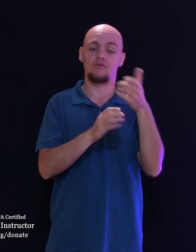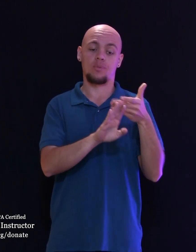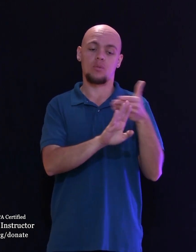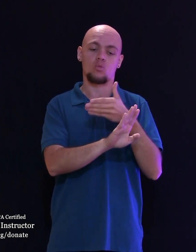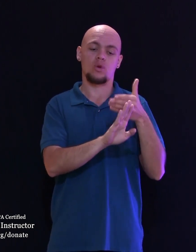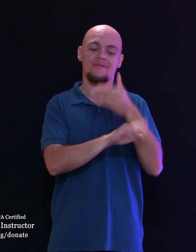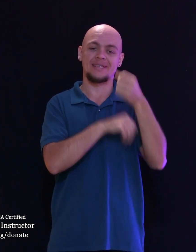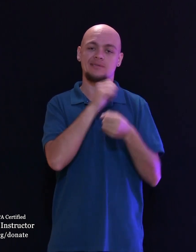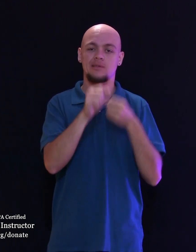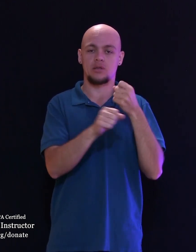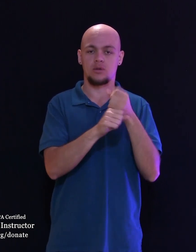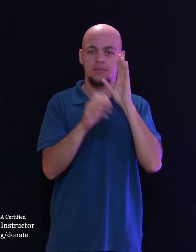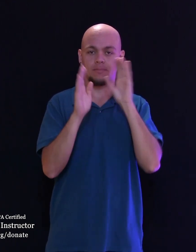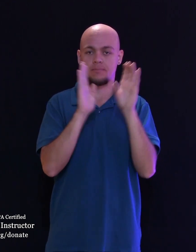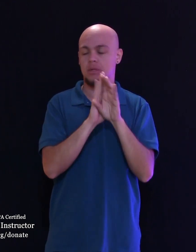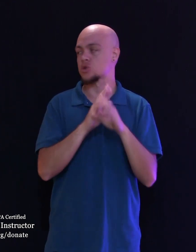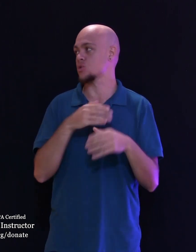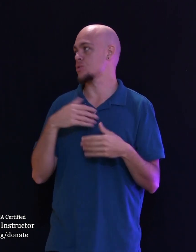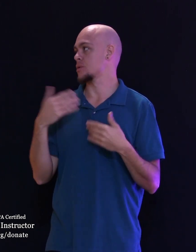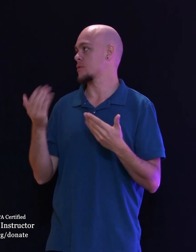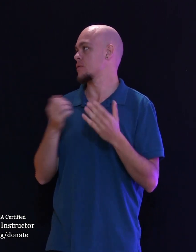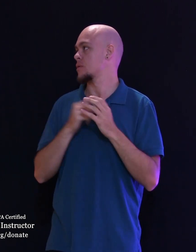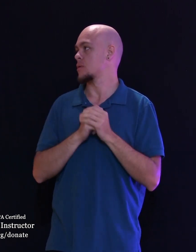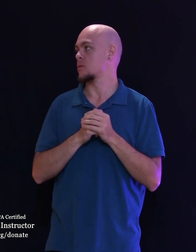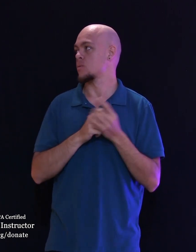previous years. I got pictures of what?